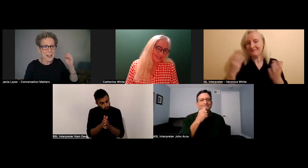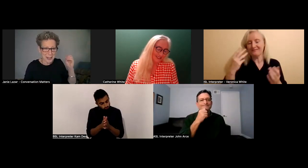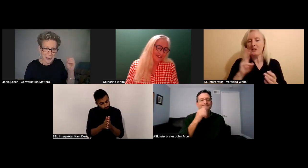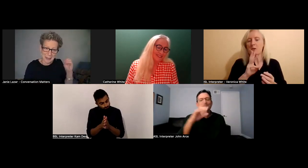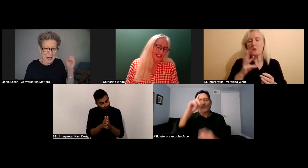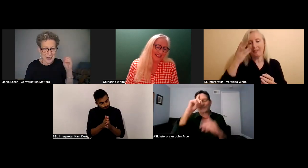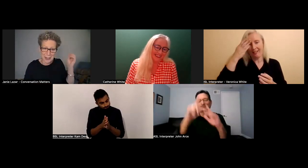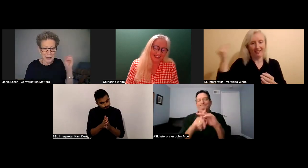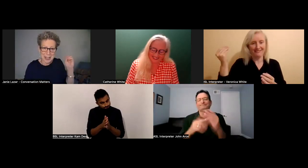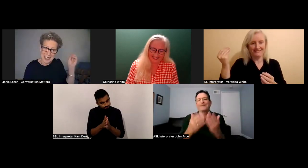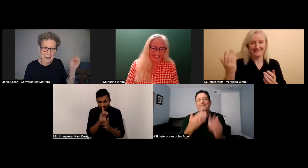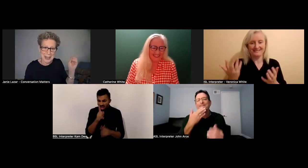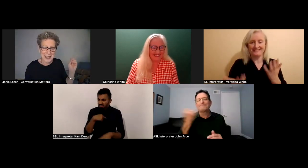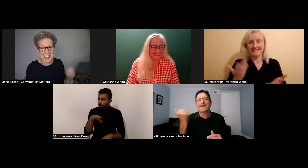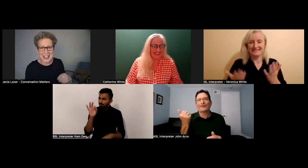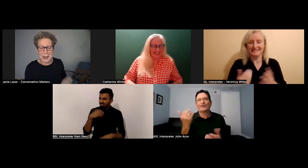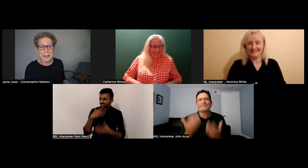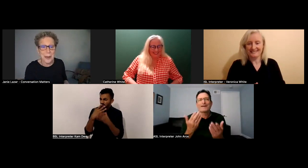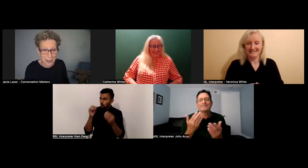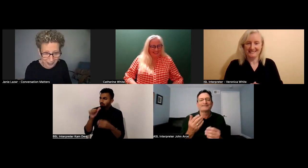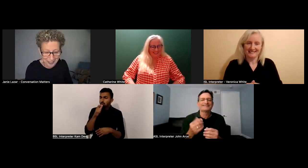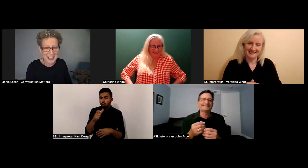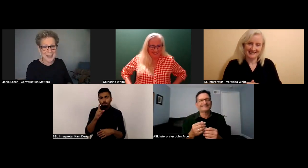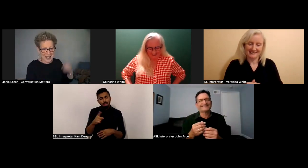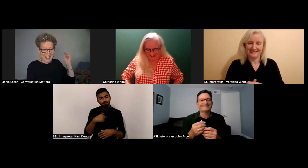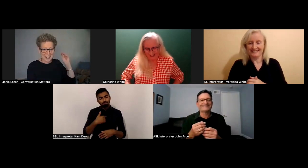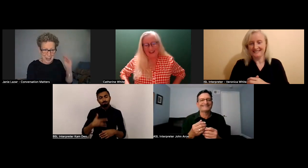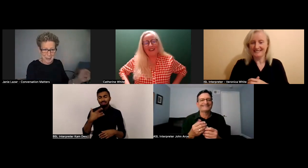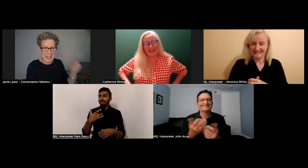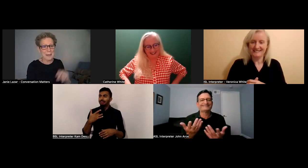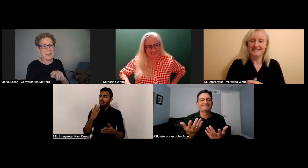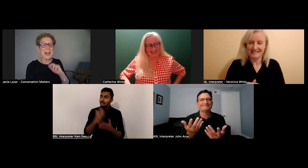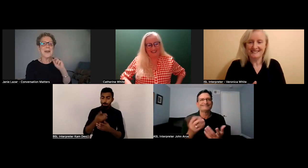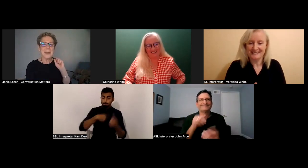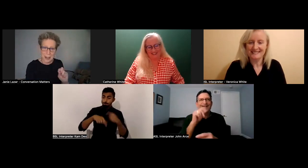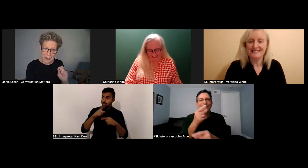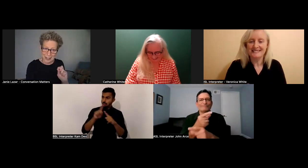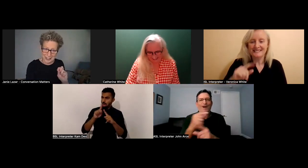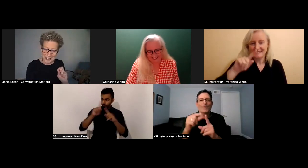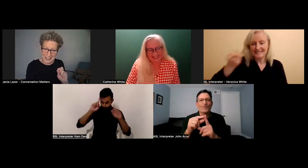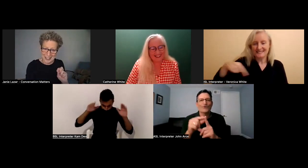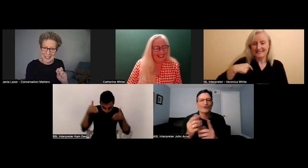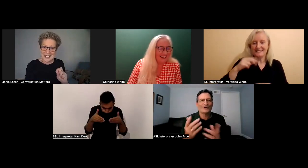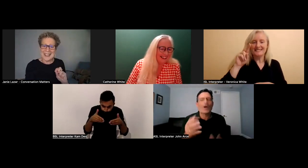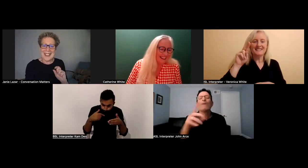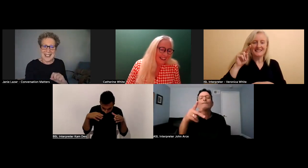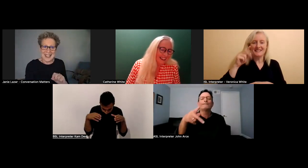probably just as well, because it could have been a little bit parochial, and I'll say it. We can be a little bit parochial.